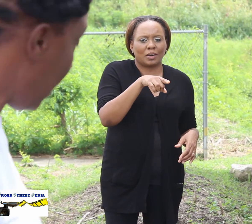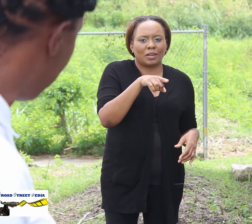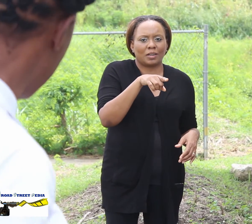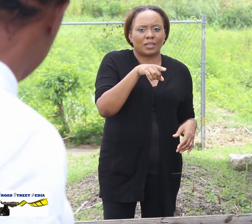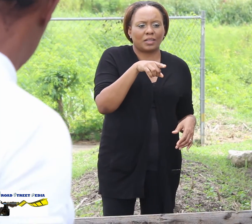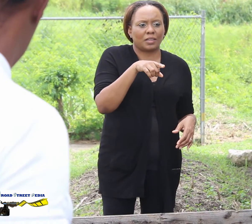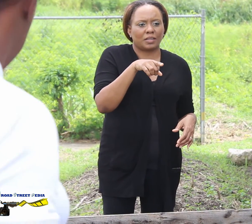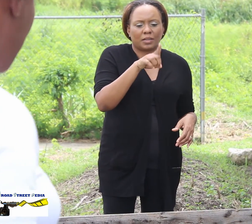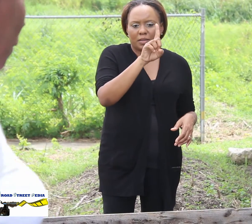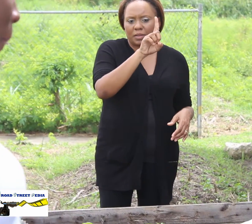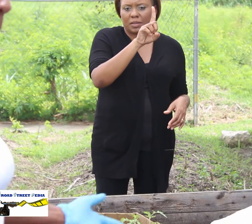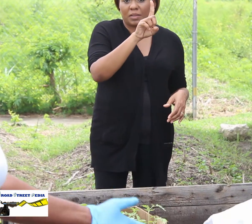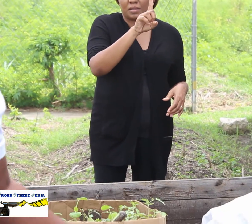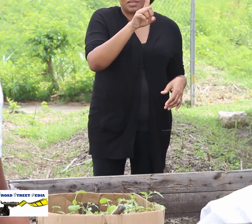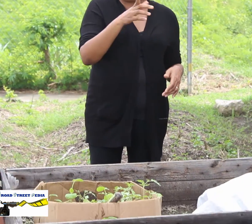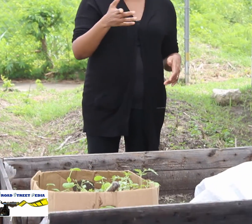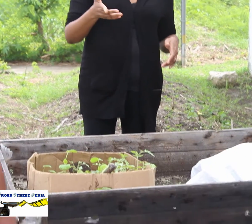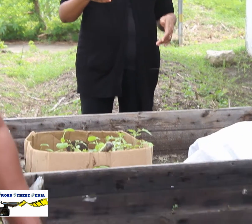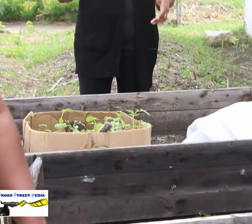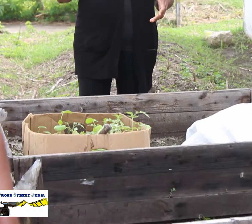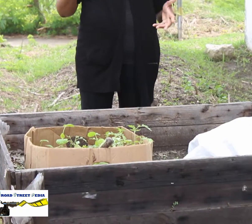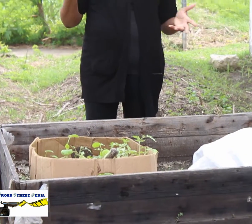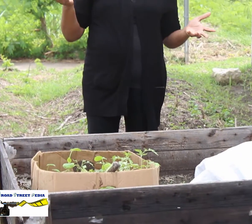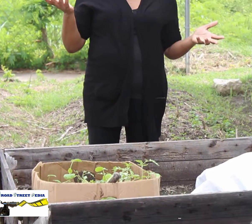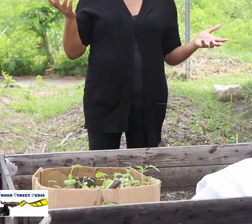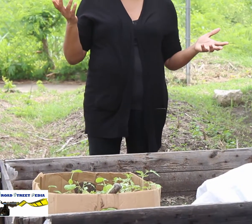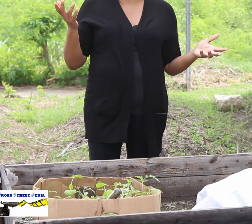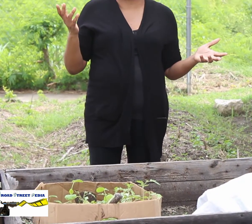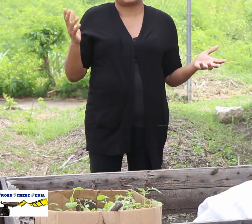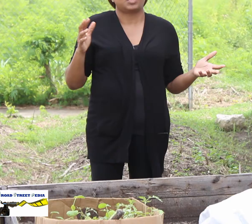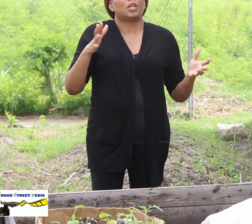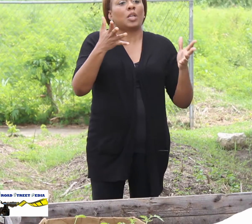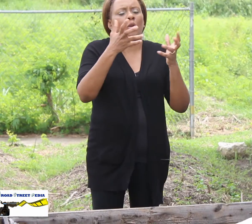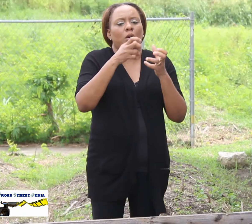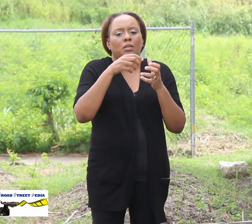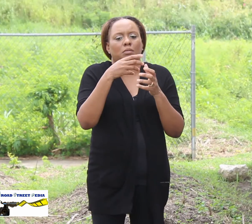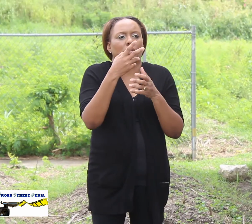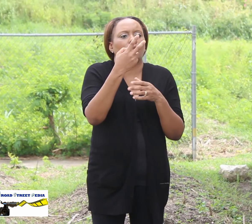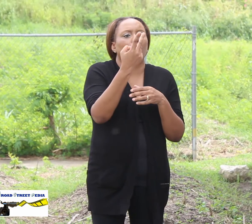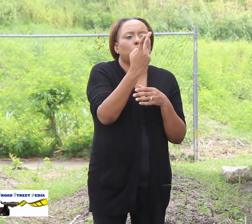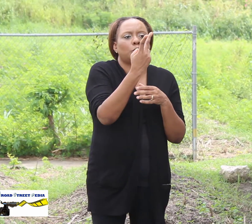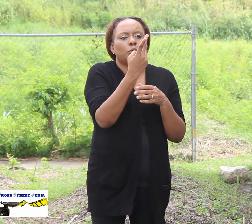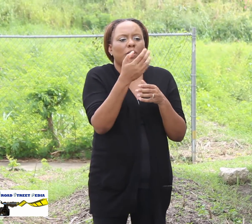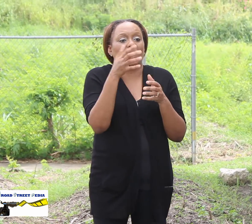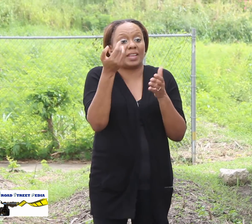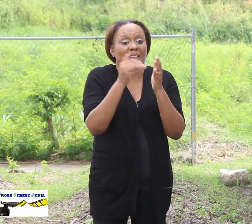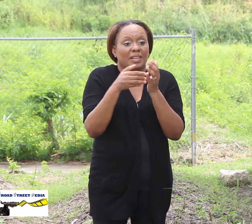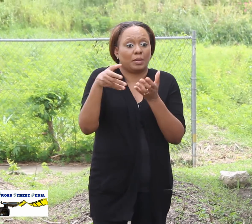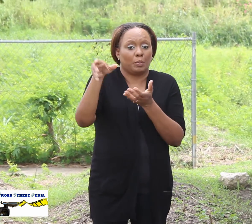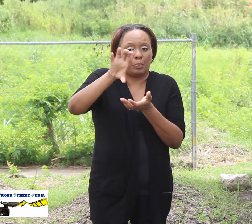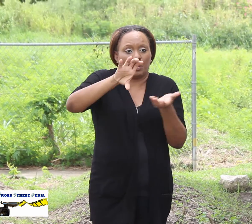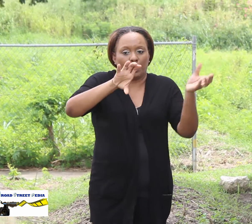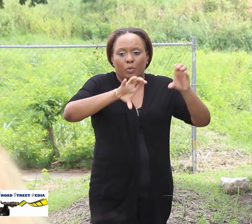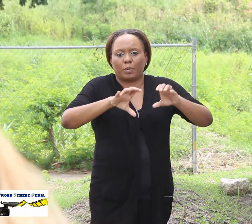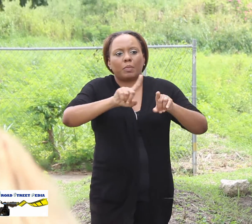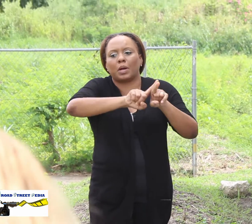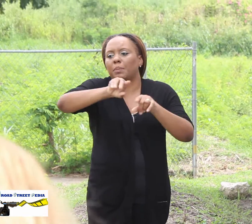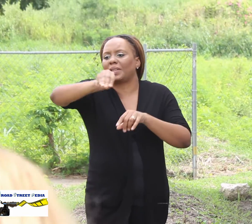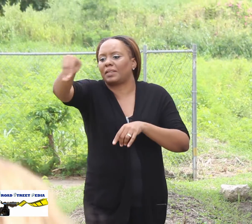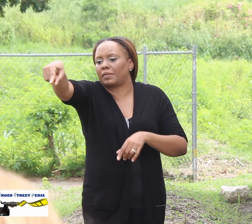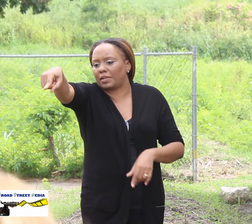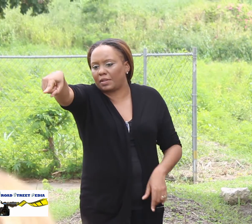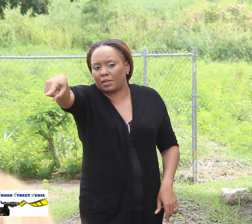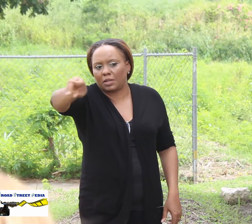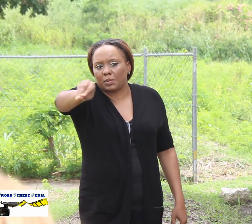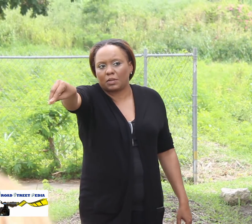we going to place that? Okay, where you want to place that? So Want to place it here? one of these. You can place it here. You can place it here, look. We can